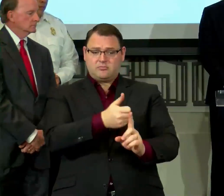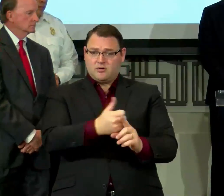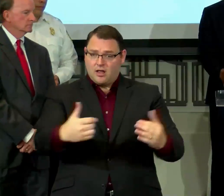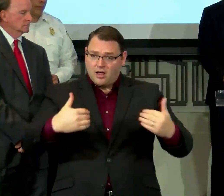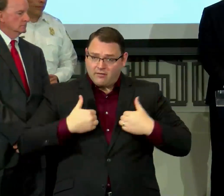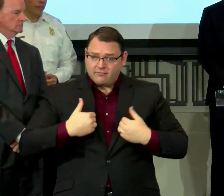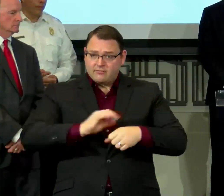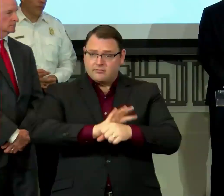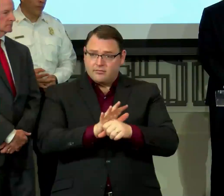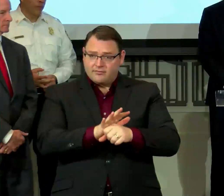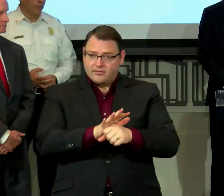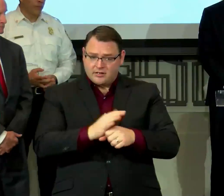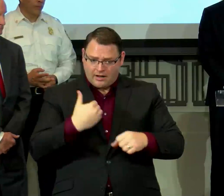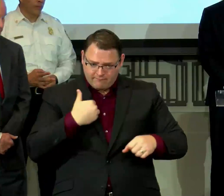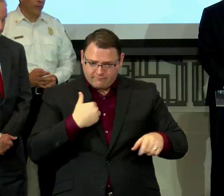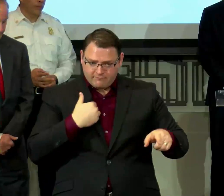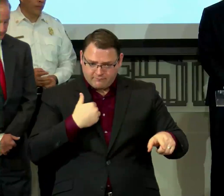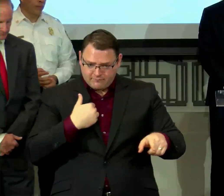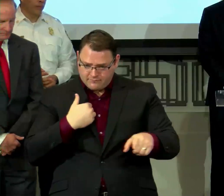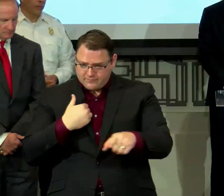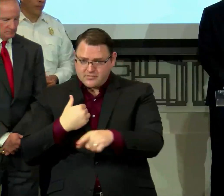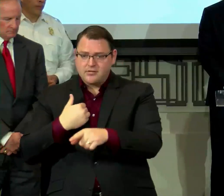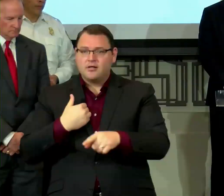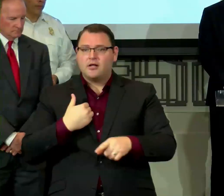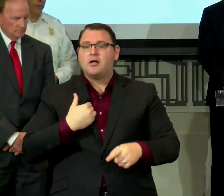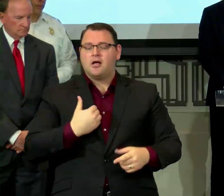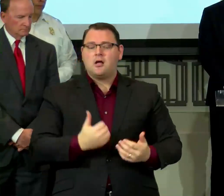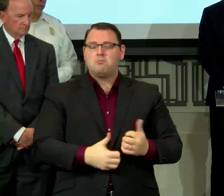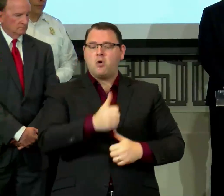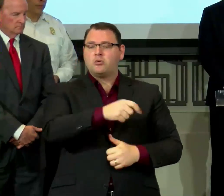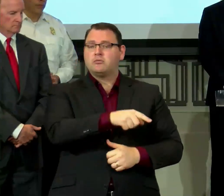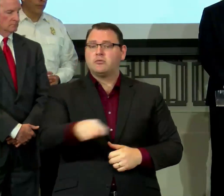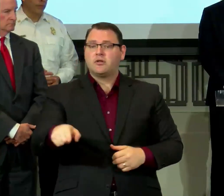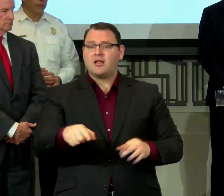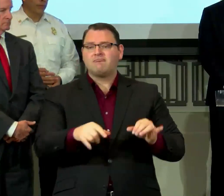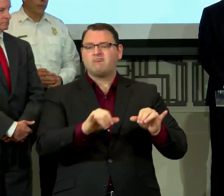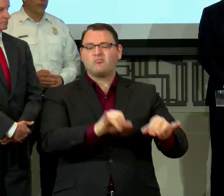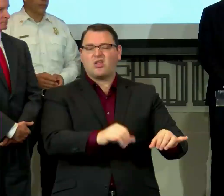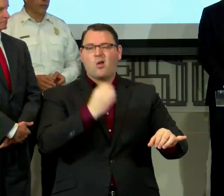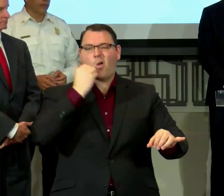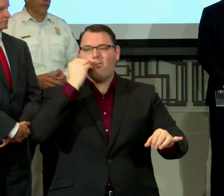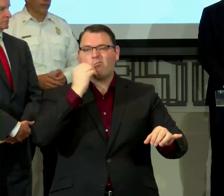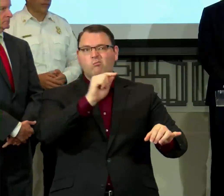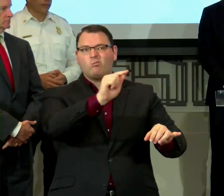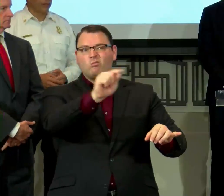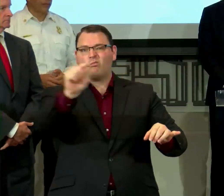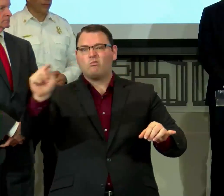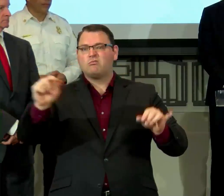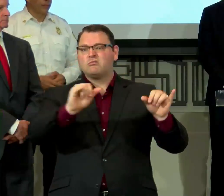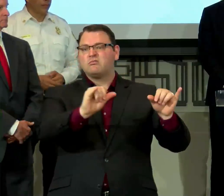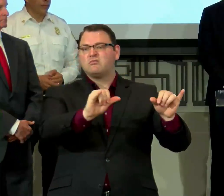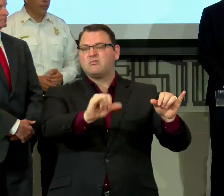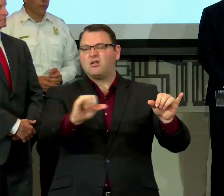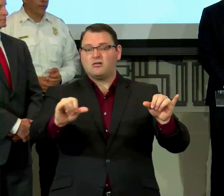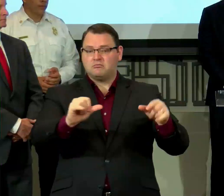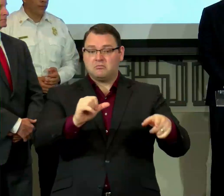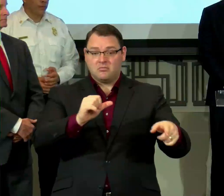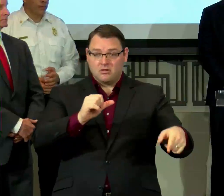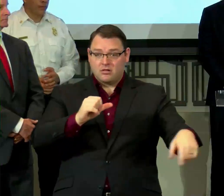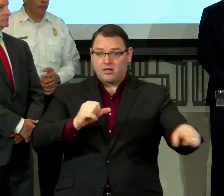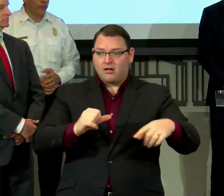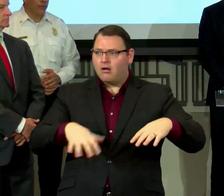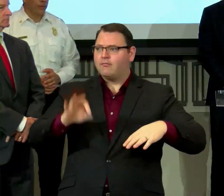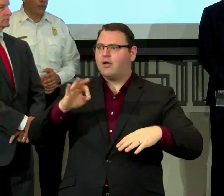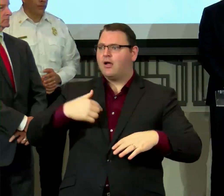of them, the largest majority of them, are self-resolving themselves at home. And not in our hospital systems. And